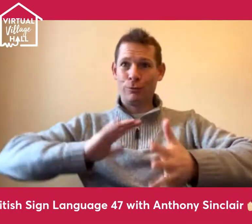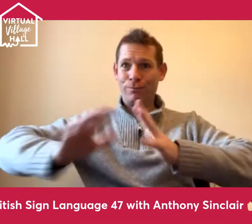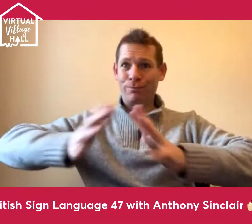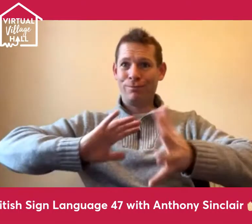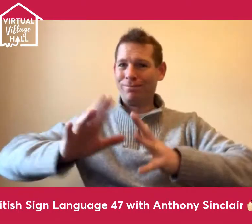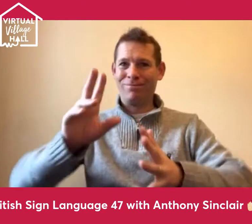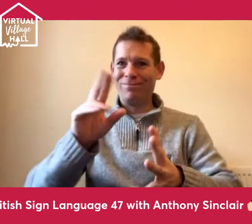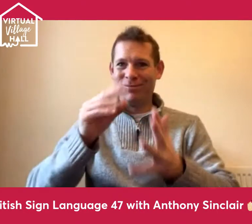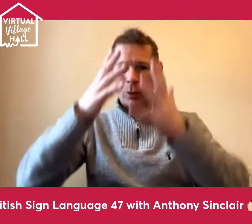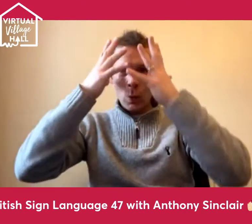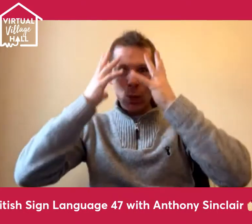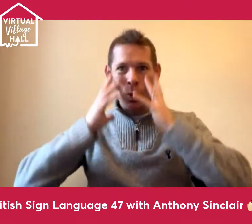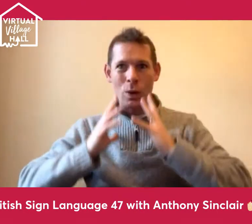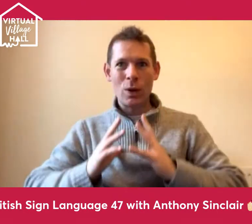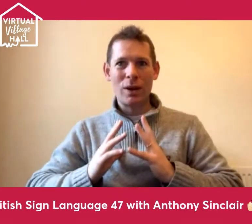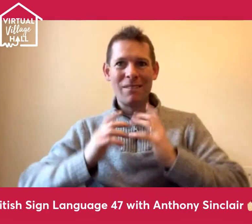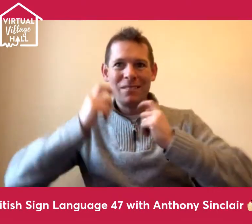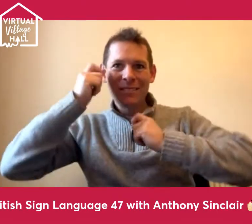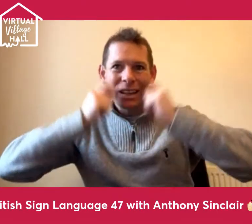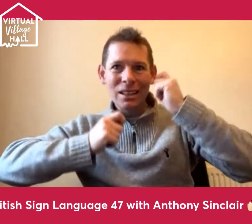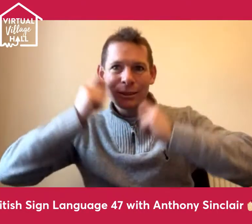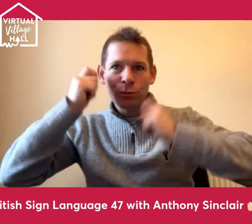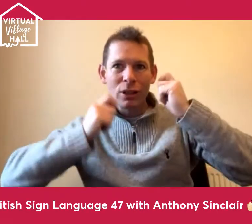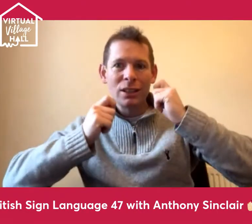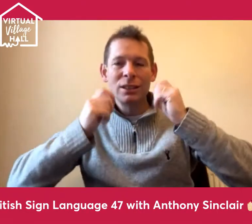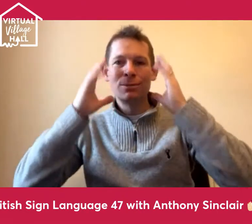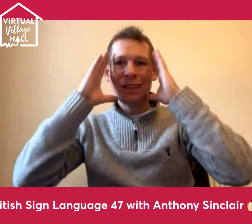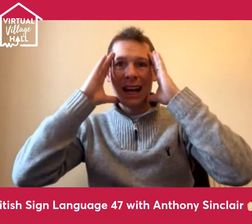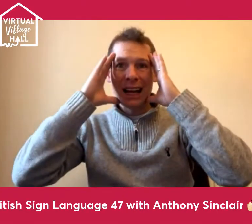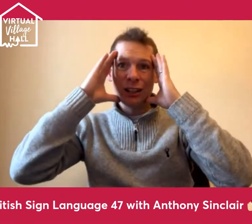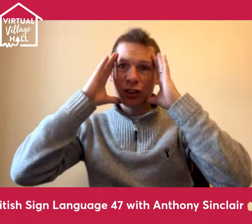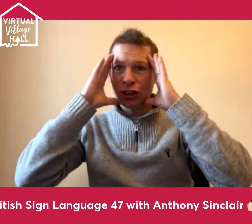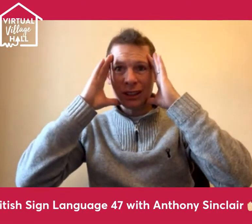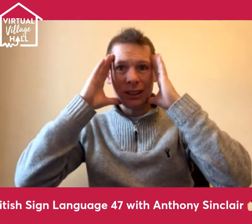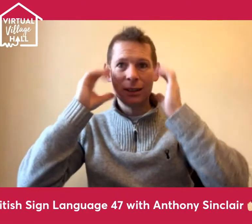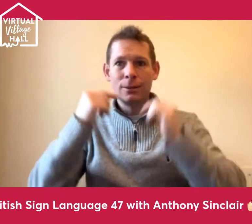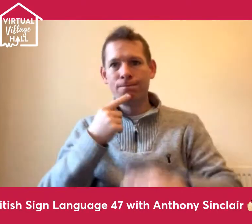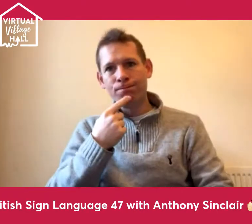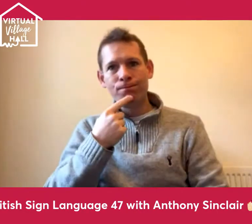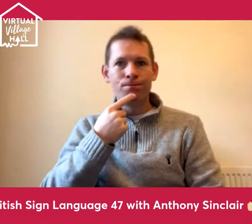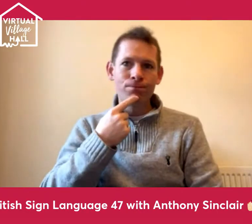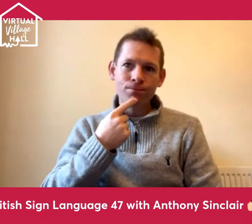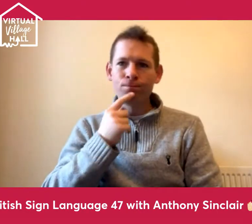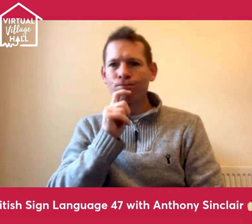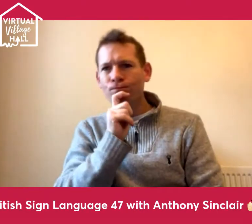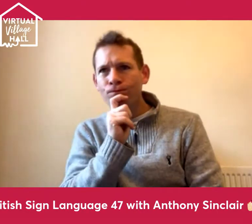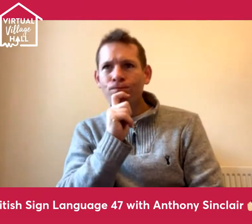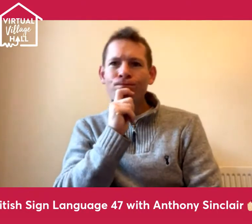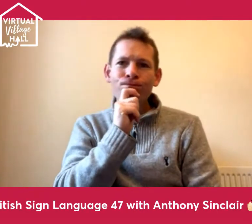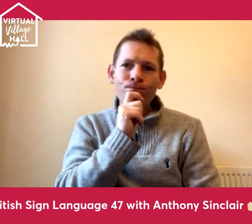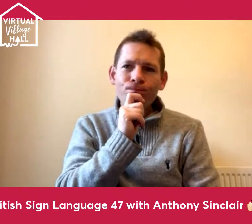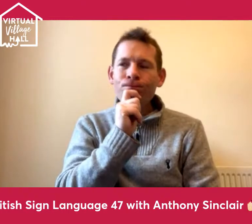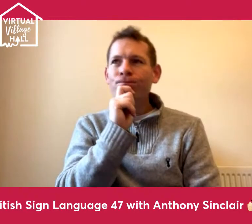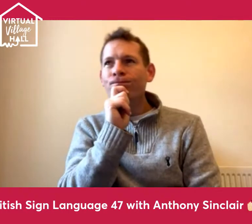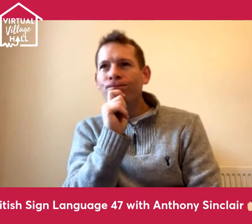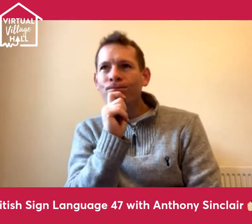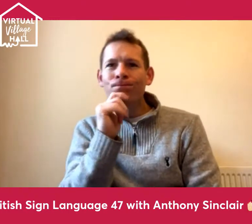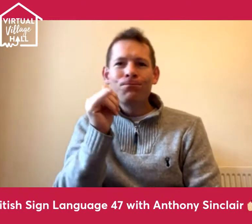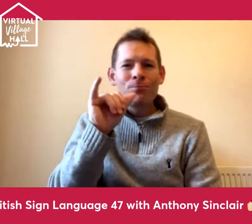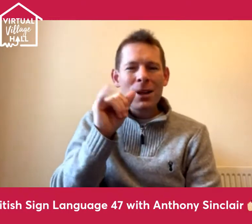before, think that sign language is just the hand movement, but it's the upper body, the facial expressions, the head movement,